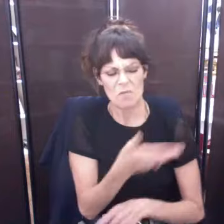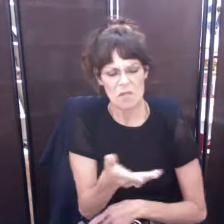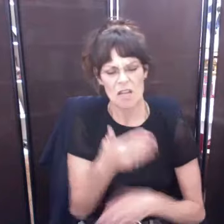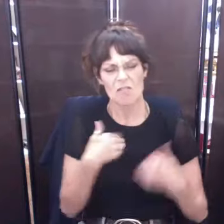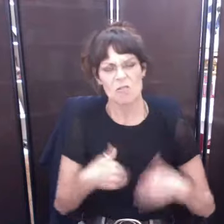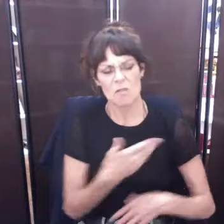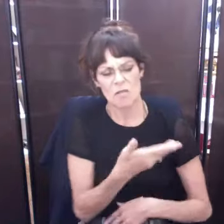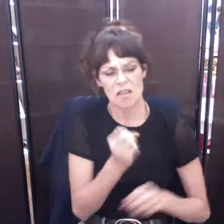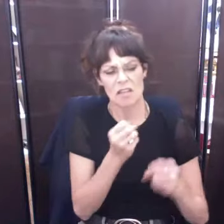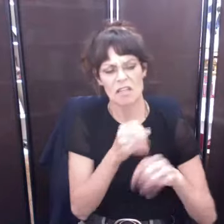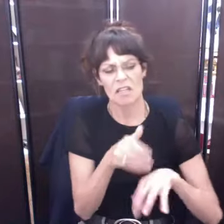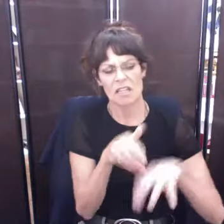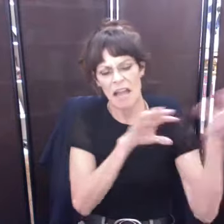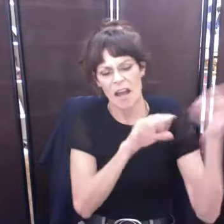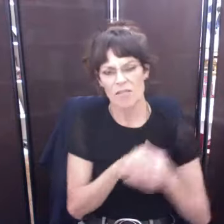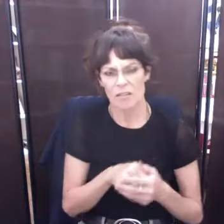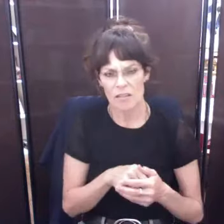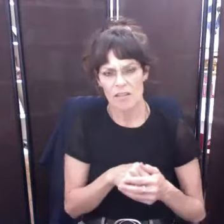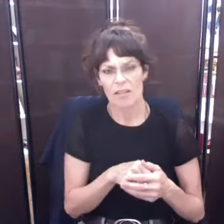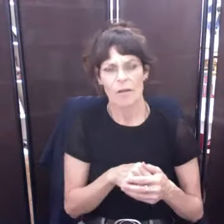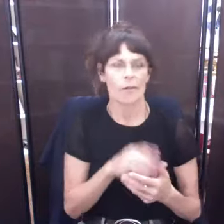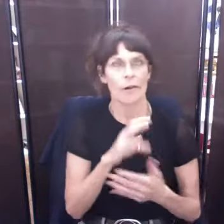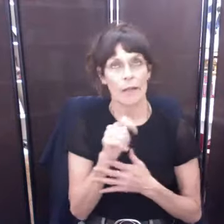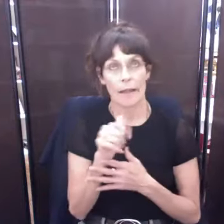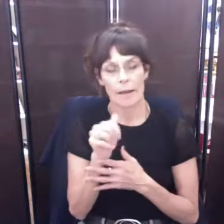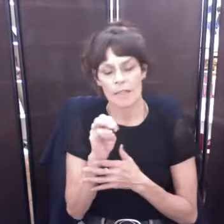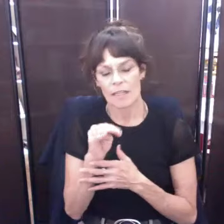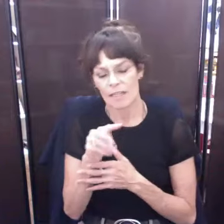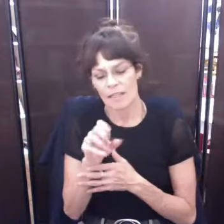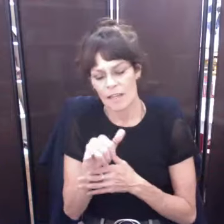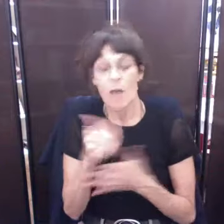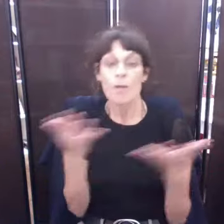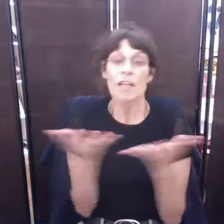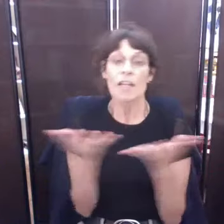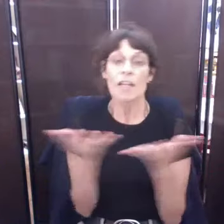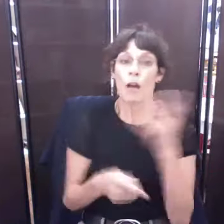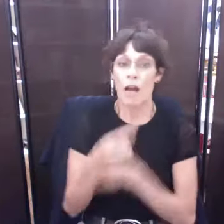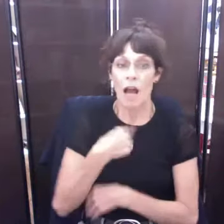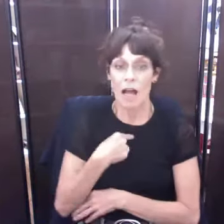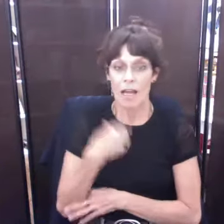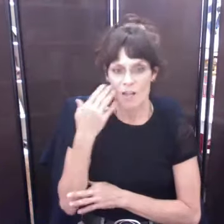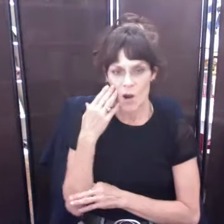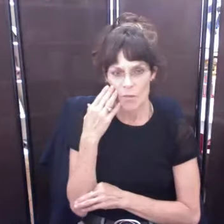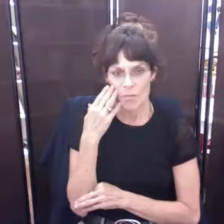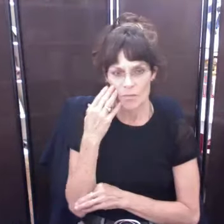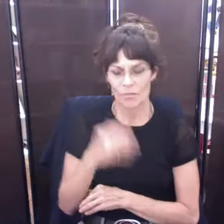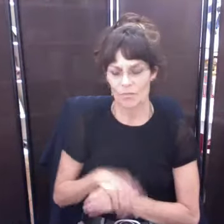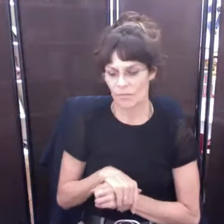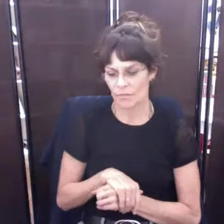chaos, calamity, as they call it. But here's what I know about. So I take some